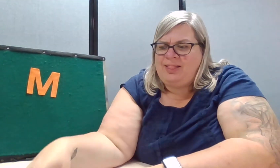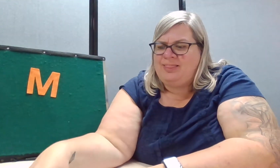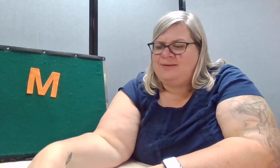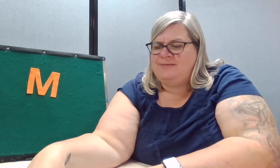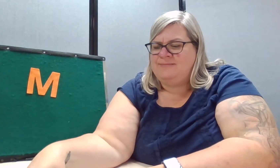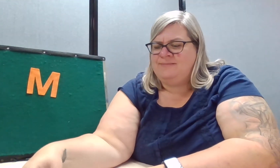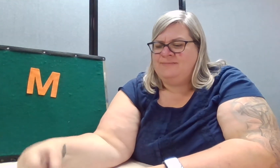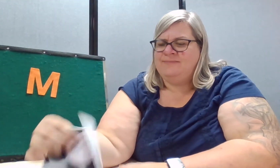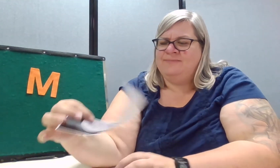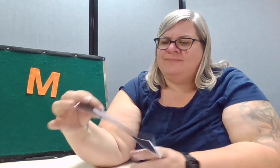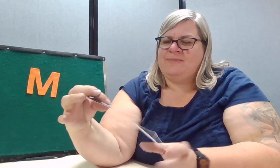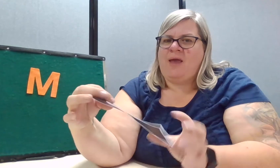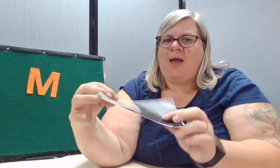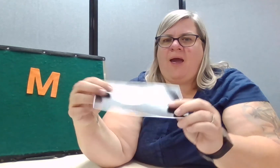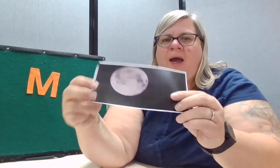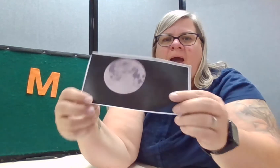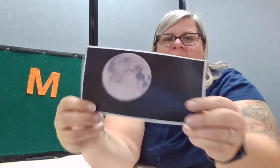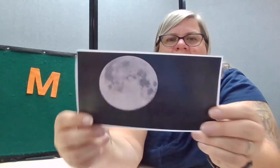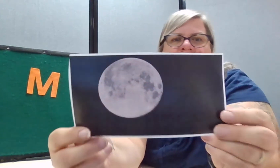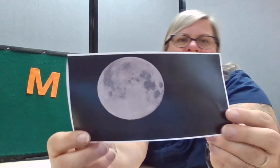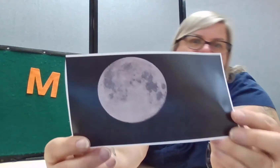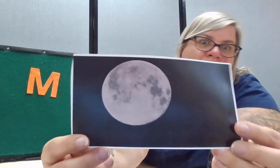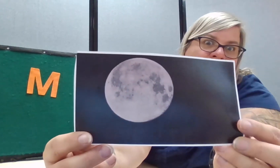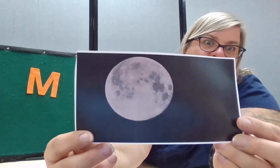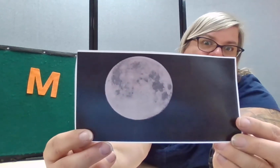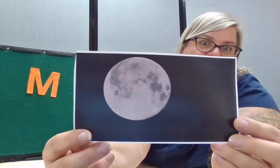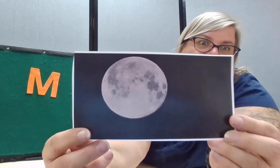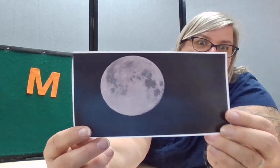think? It's the moon.